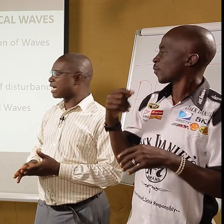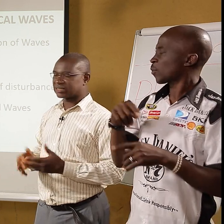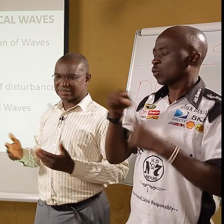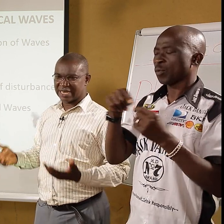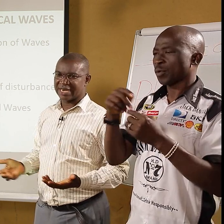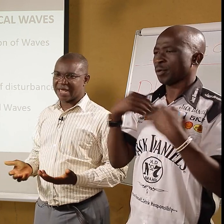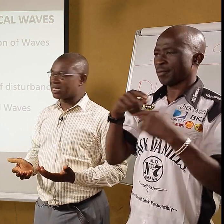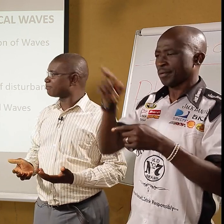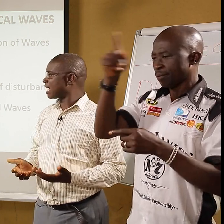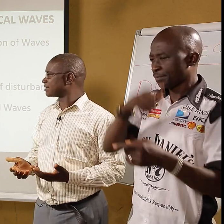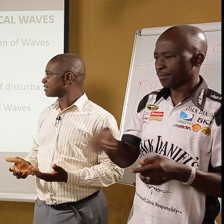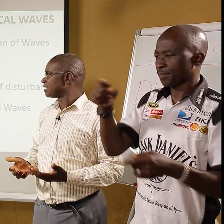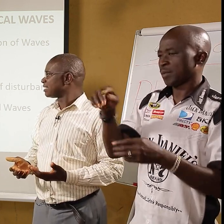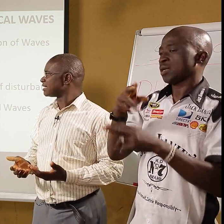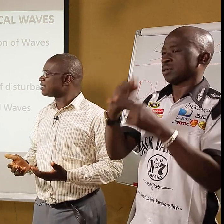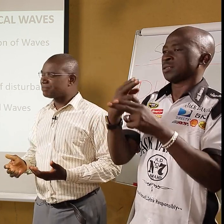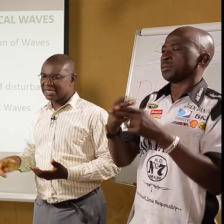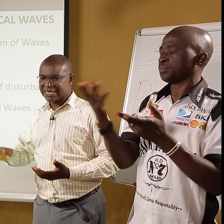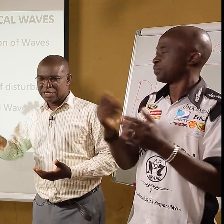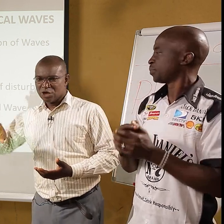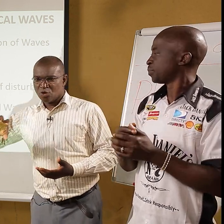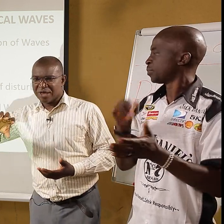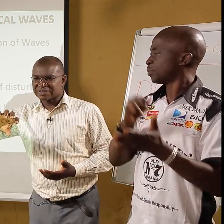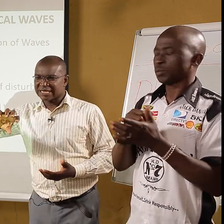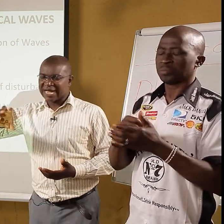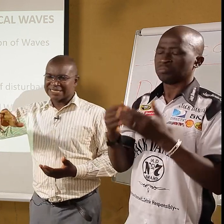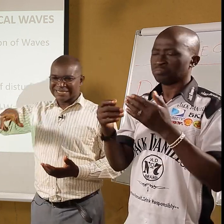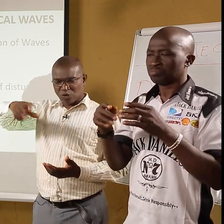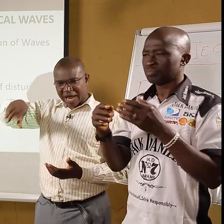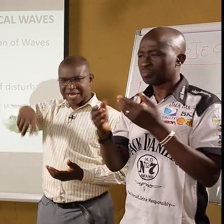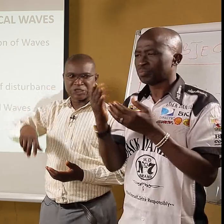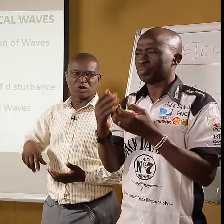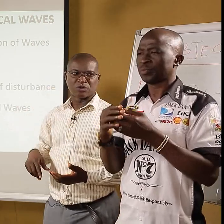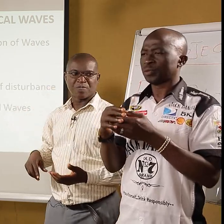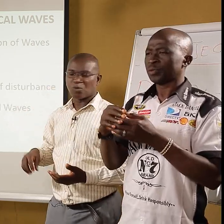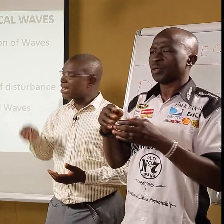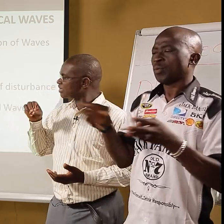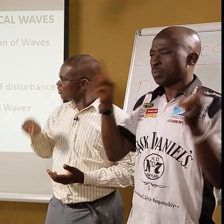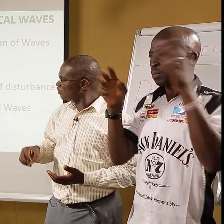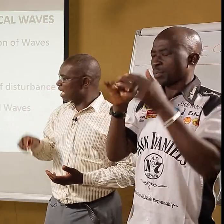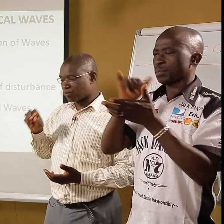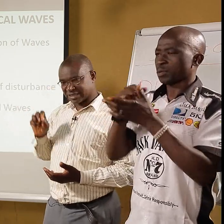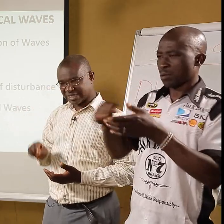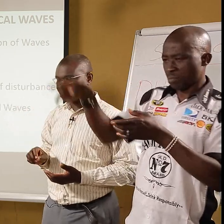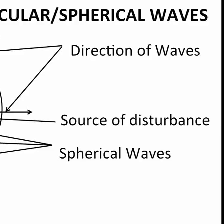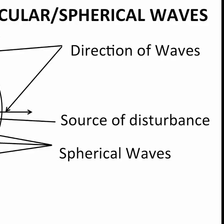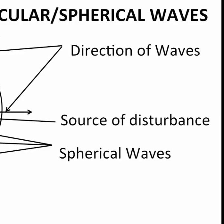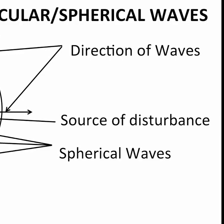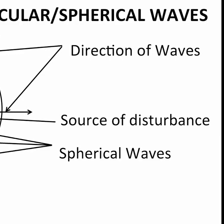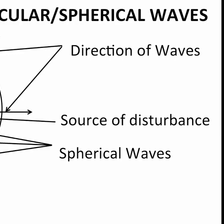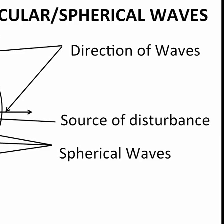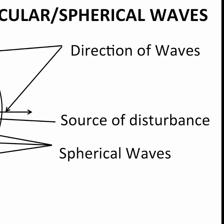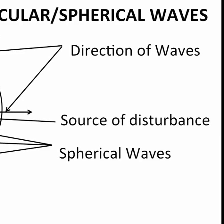wave, as the name implies, is simply waves that are circular in nature. When the source, as we said,